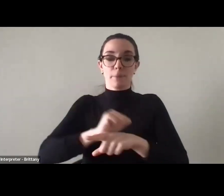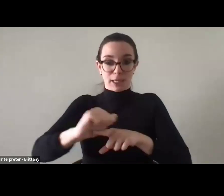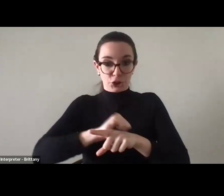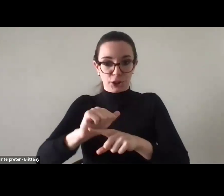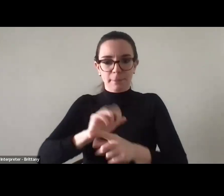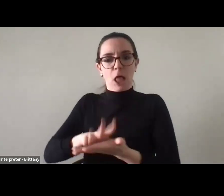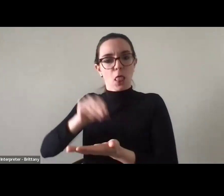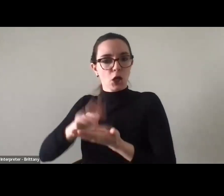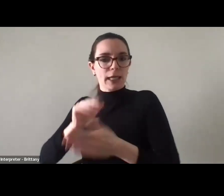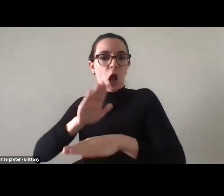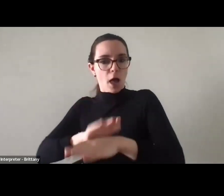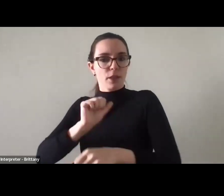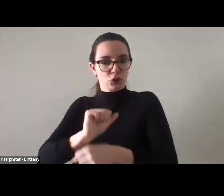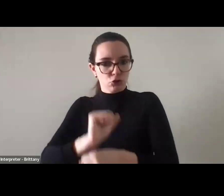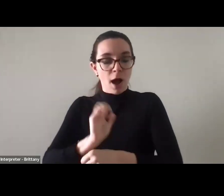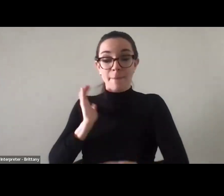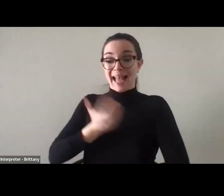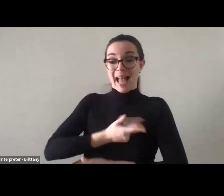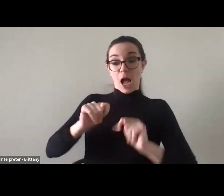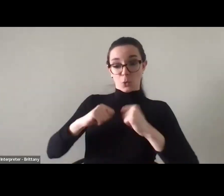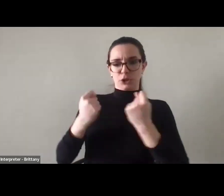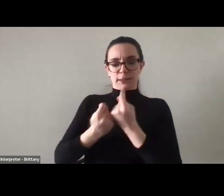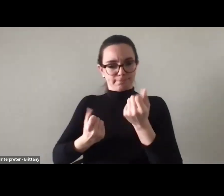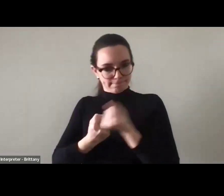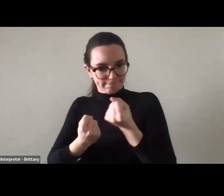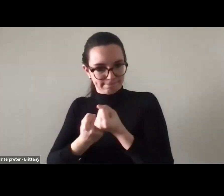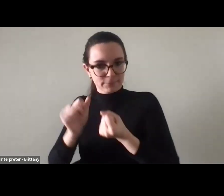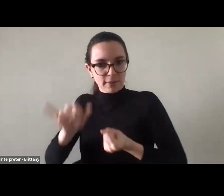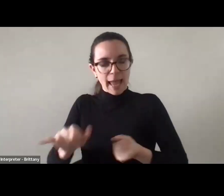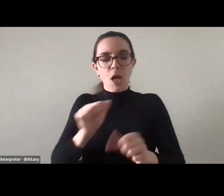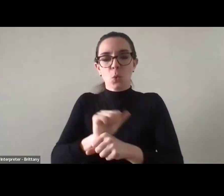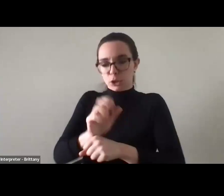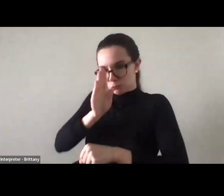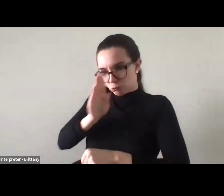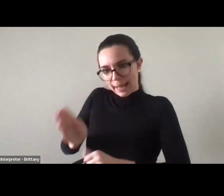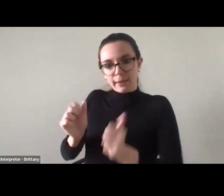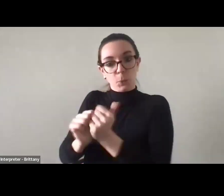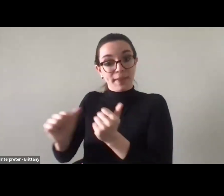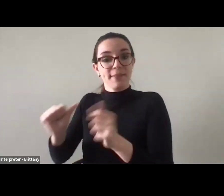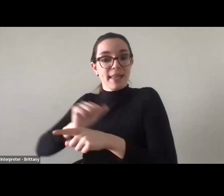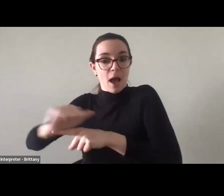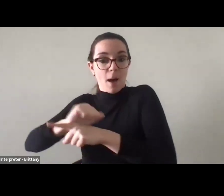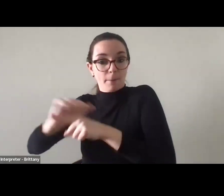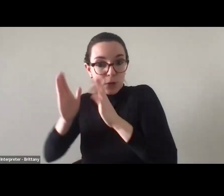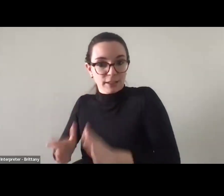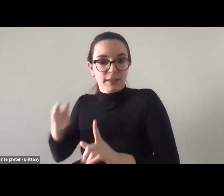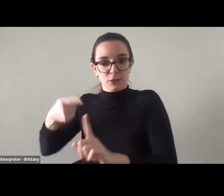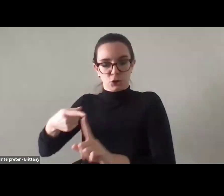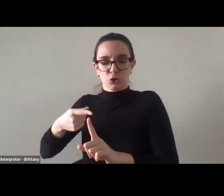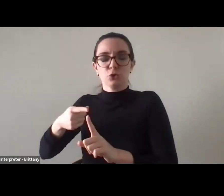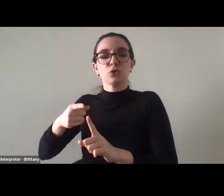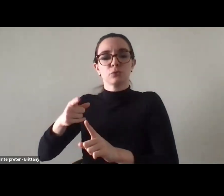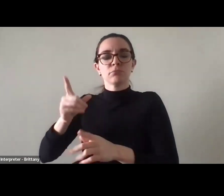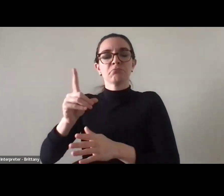team functions in support of that and works directly with the apprentice to craft that, modify